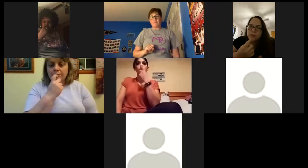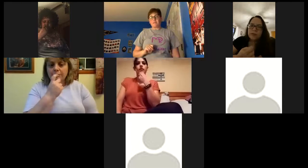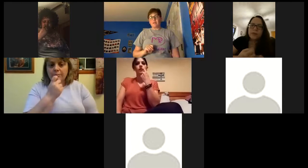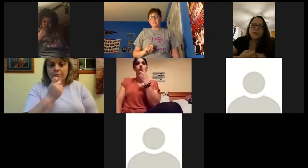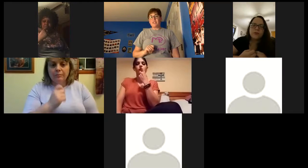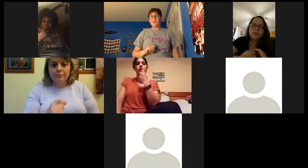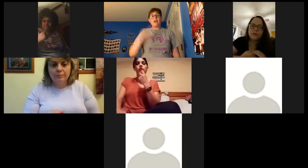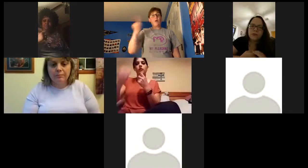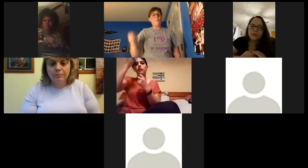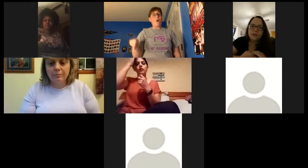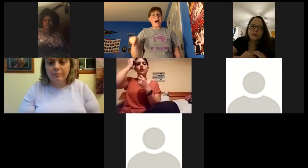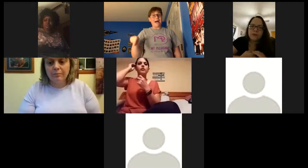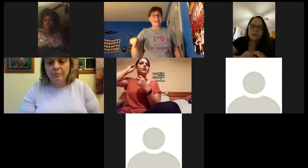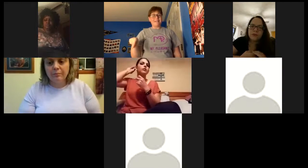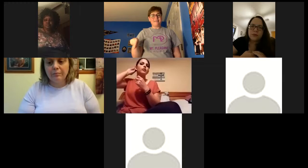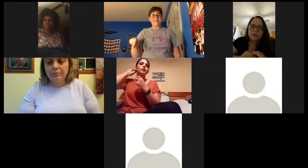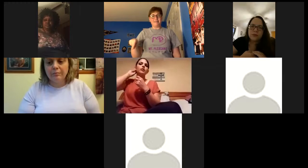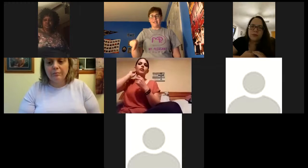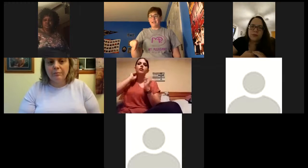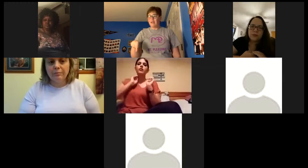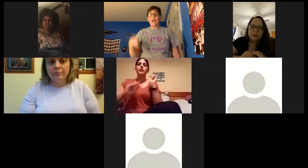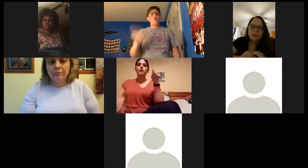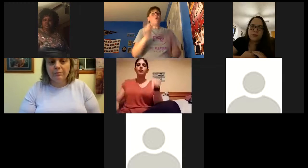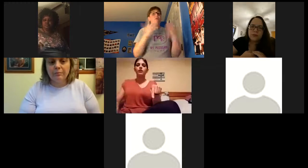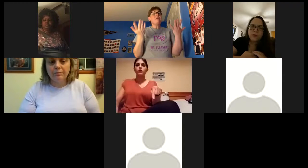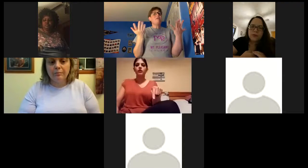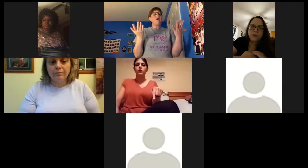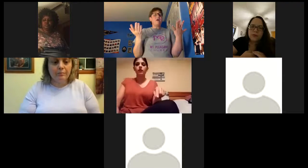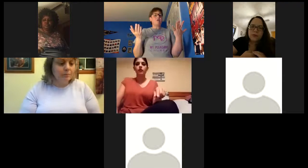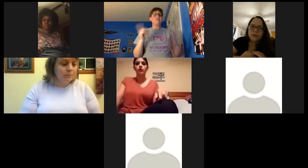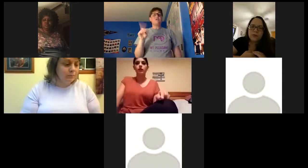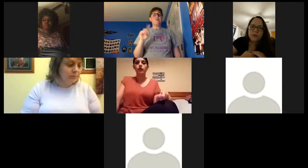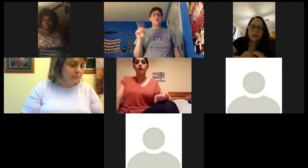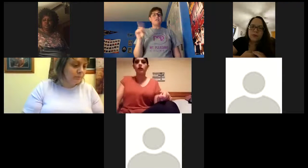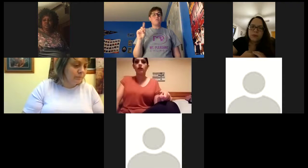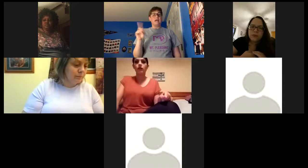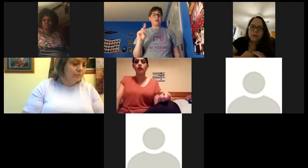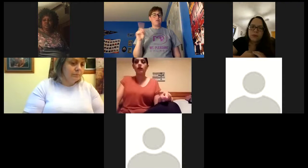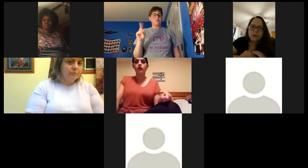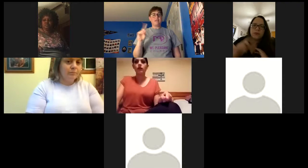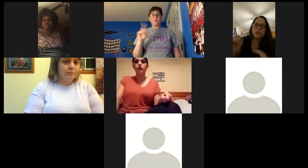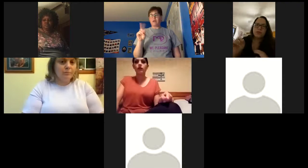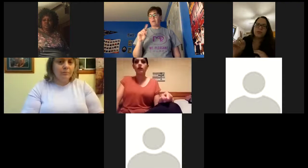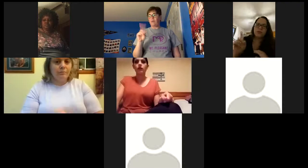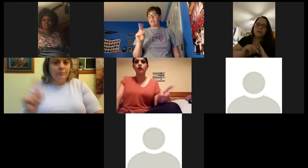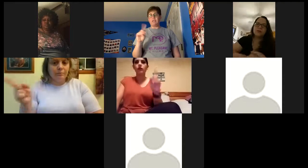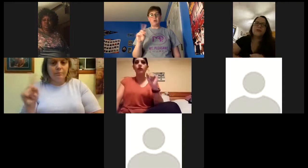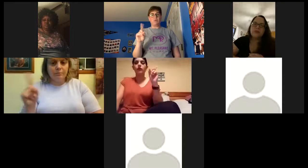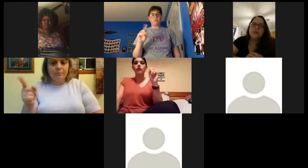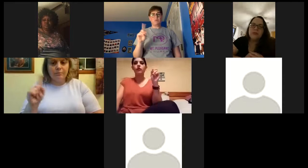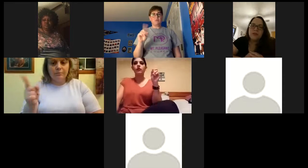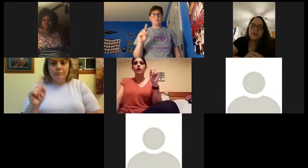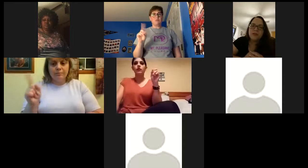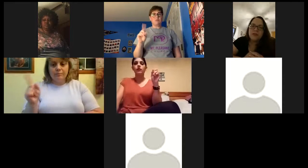All right, so then you've got why, okay? And we did where. That's right, we already did where. We did where a couple weeks